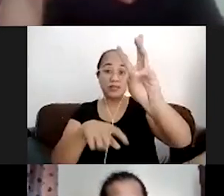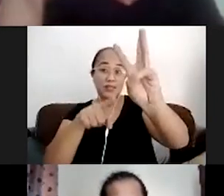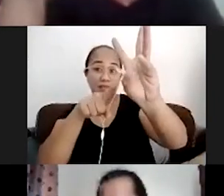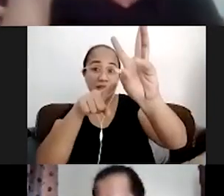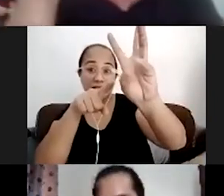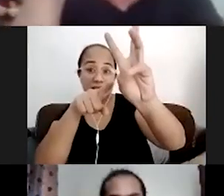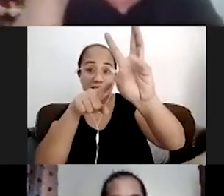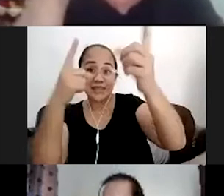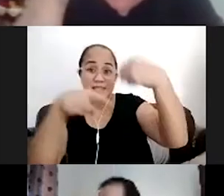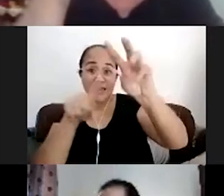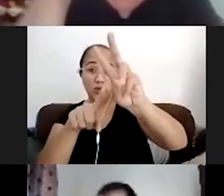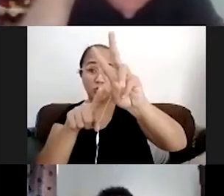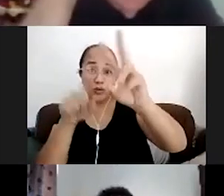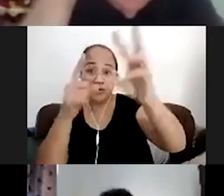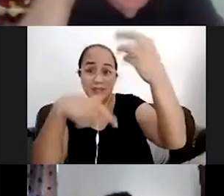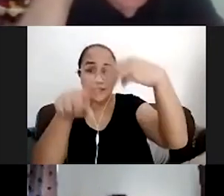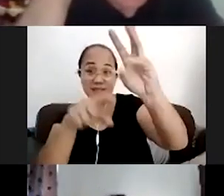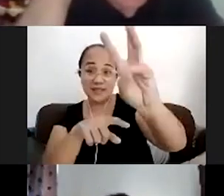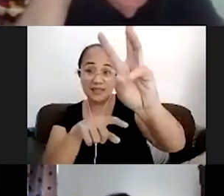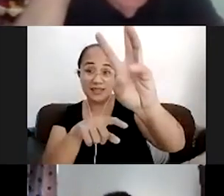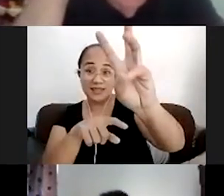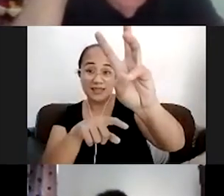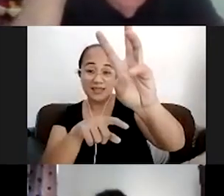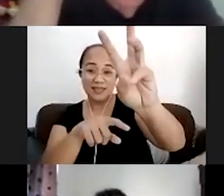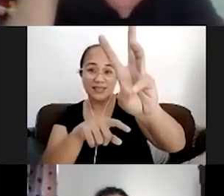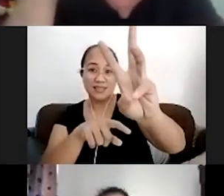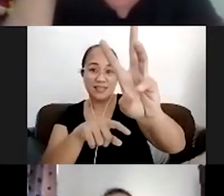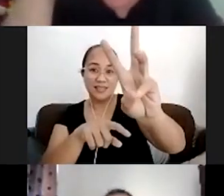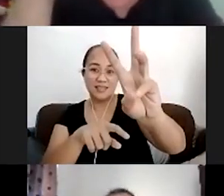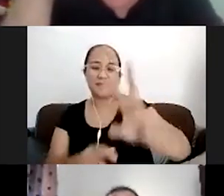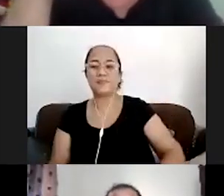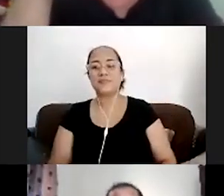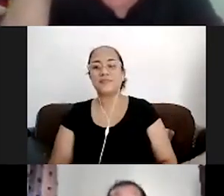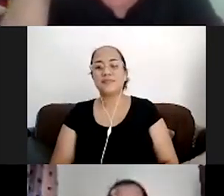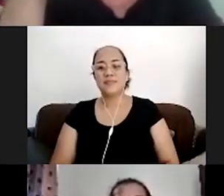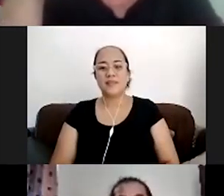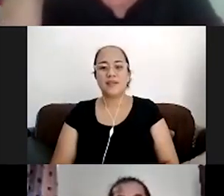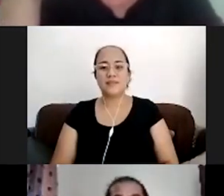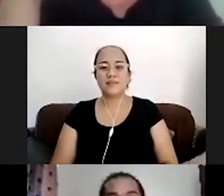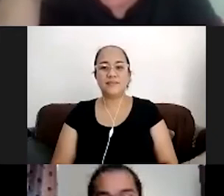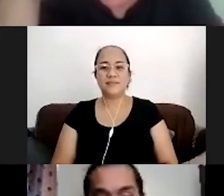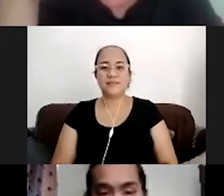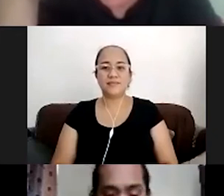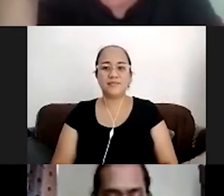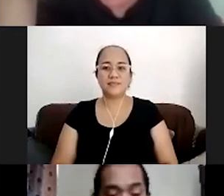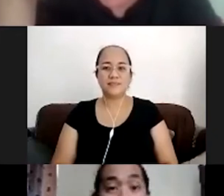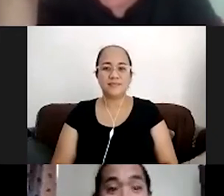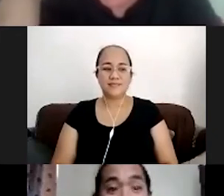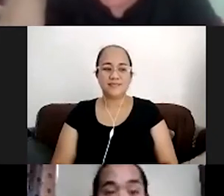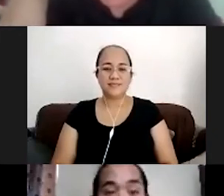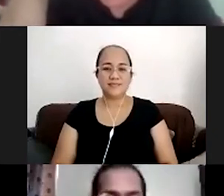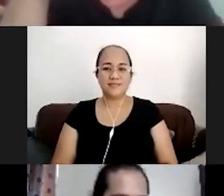to sign 16. Hold on, sir. There's a little bit of a discussion with Shaq.